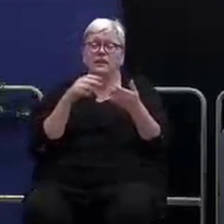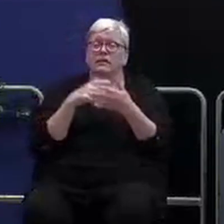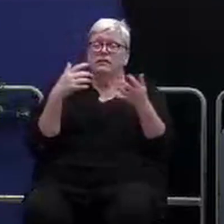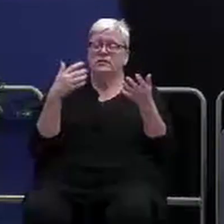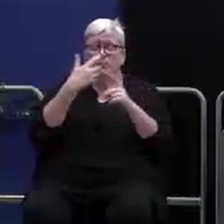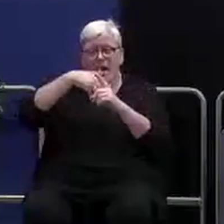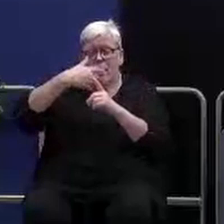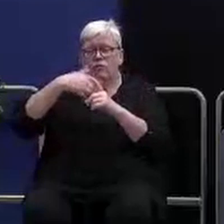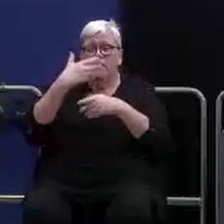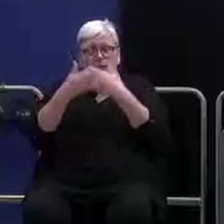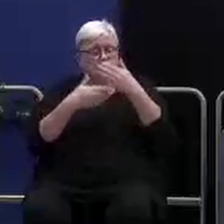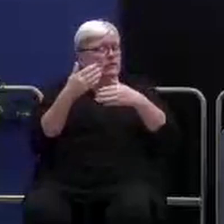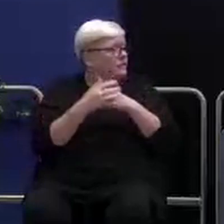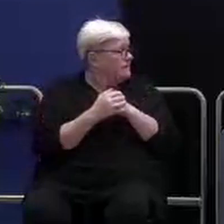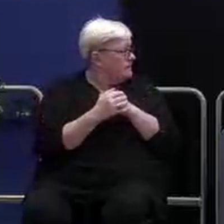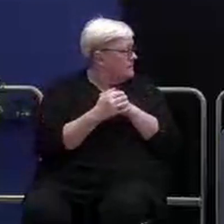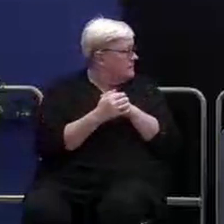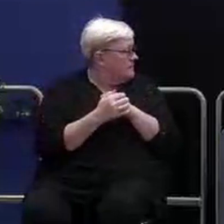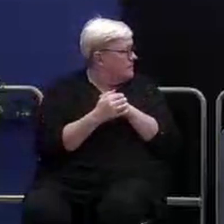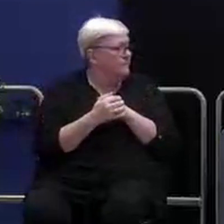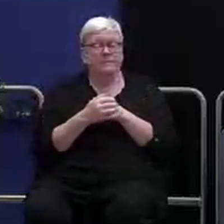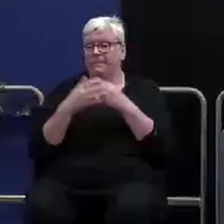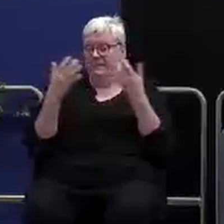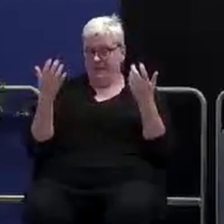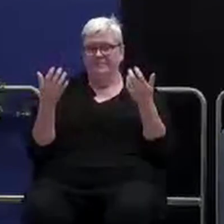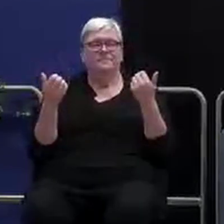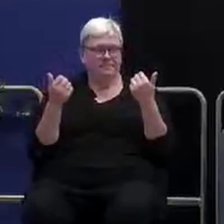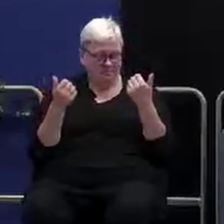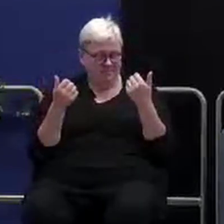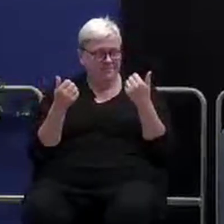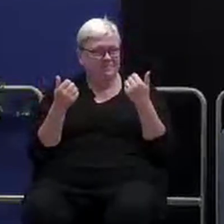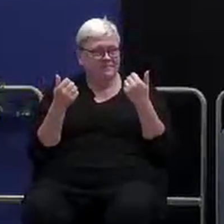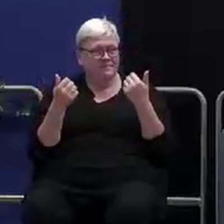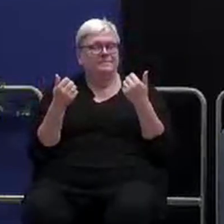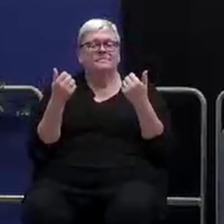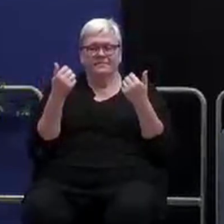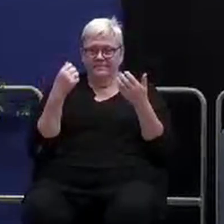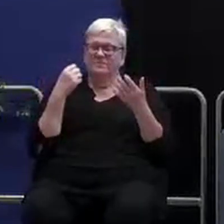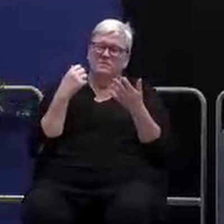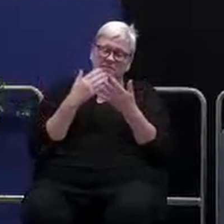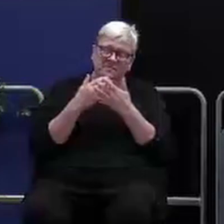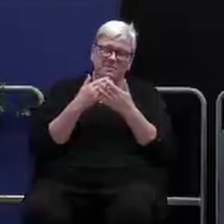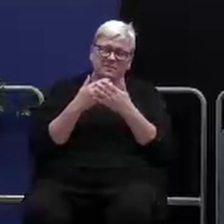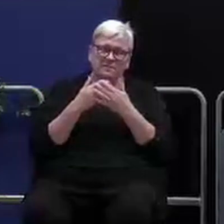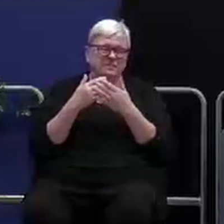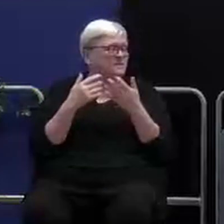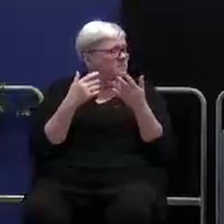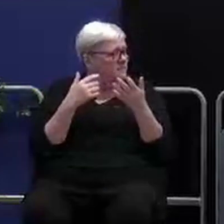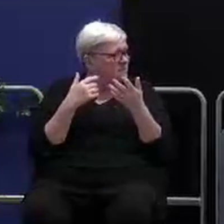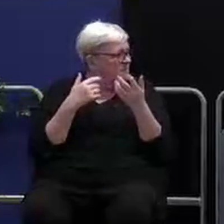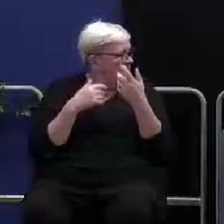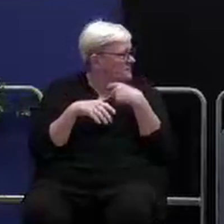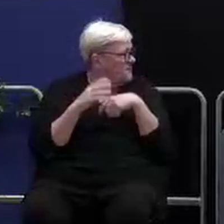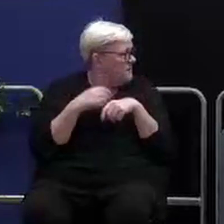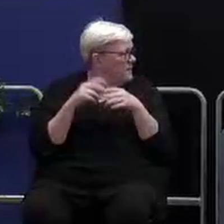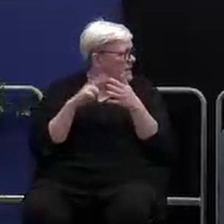your chosen memoir bit? So the context I'll give is pretty limited, and I am going to sit rather than stand, I think, because